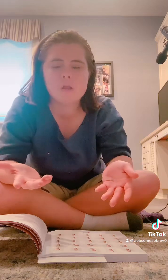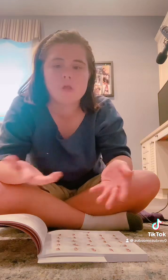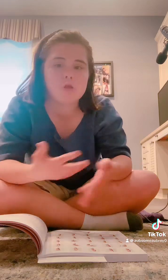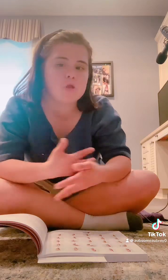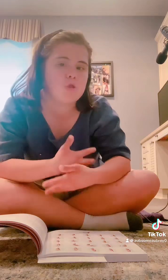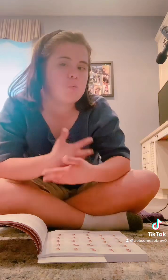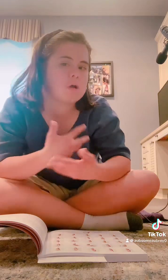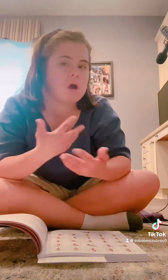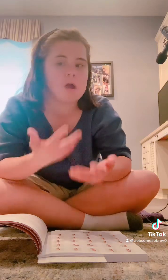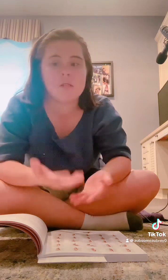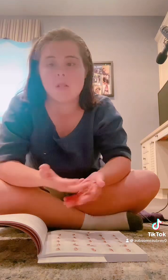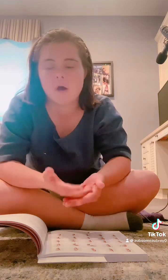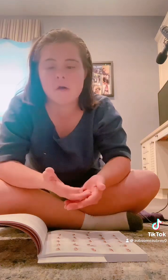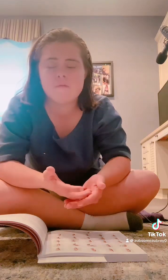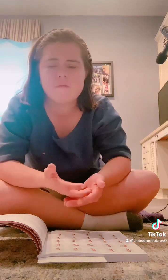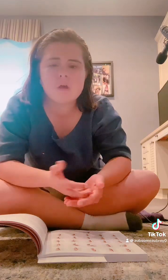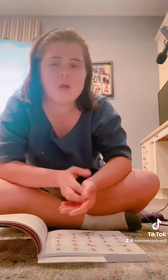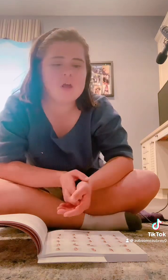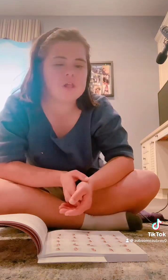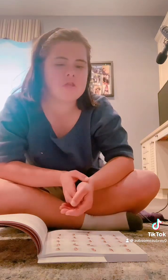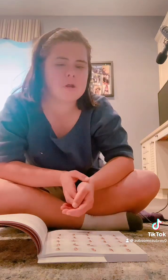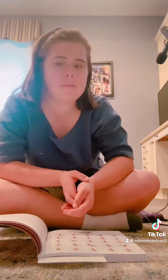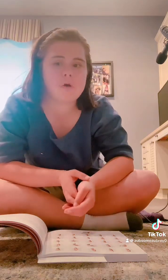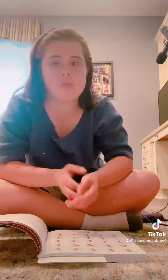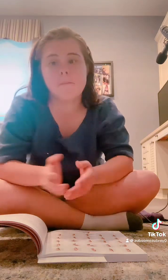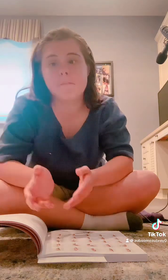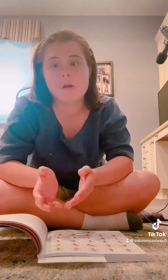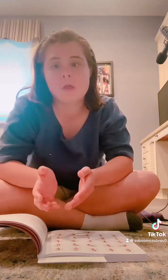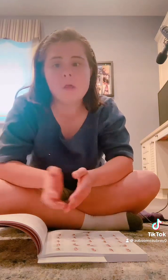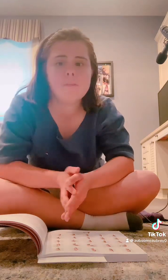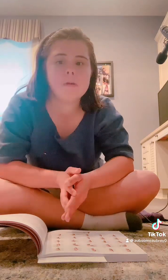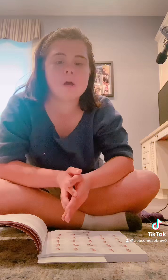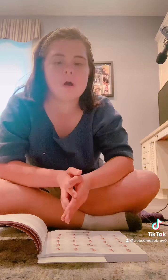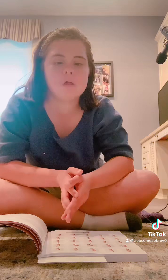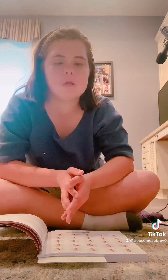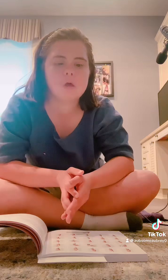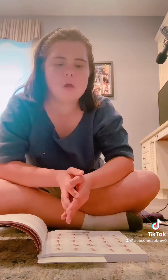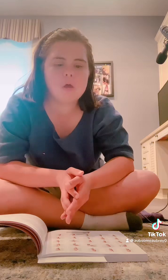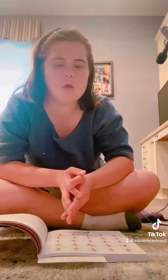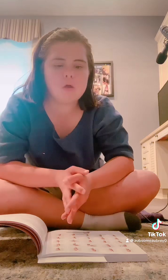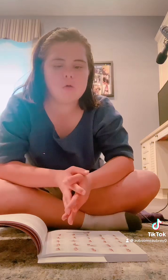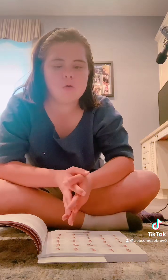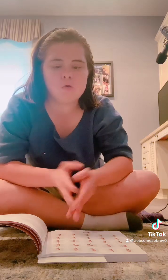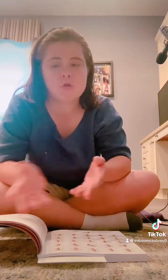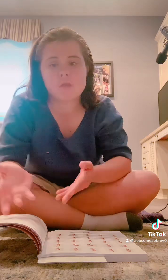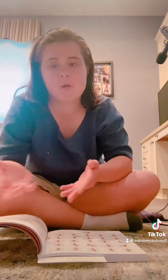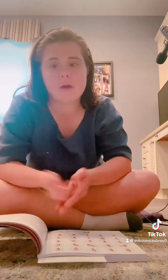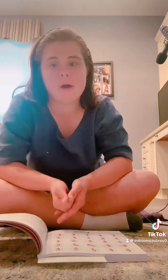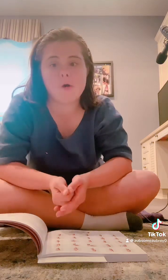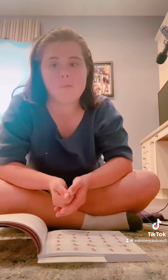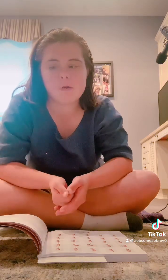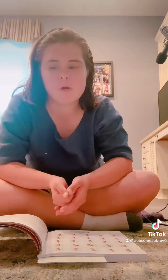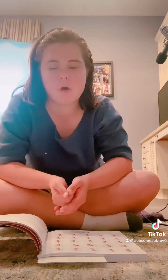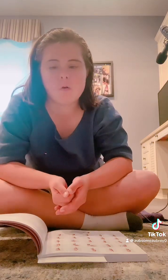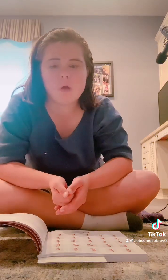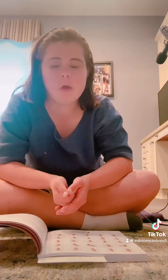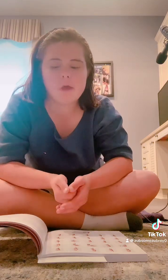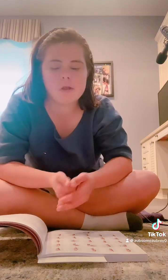and just do what I love. It's not about the money because, you know, you're just there to help, you know? And don't